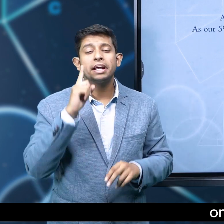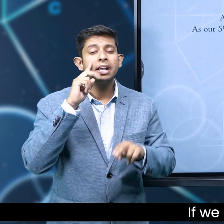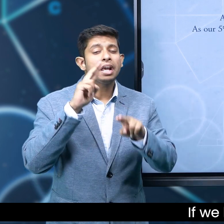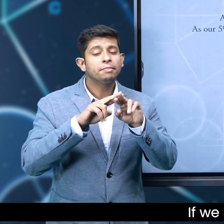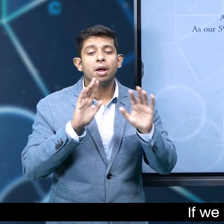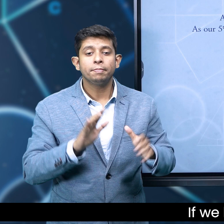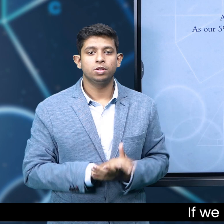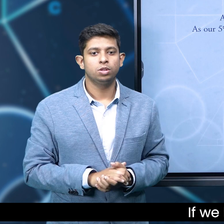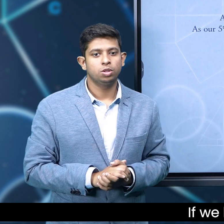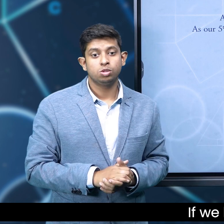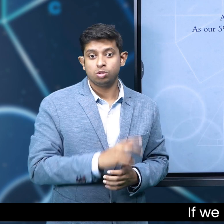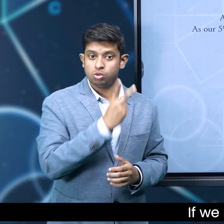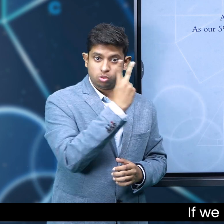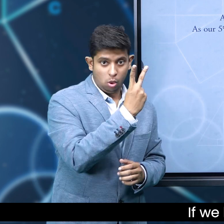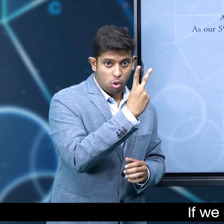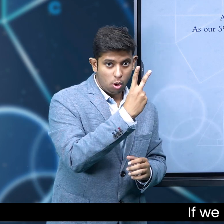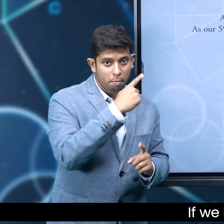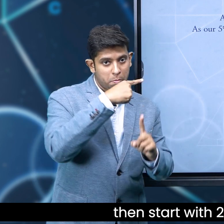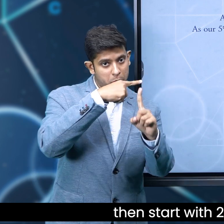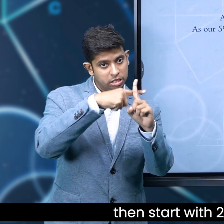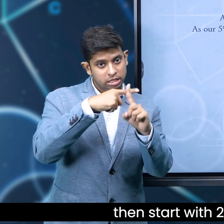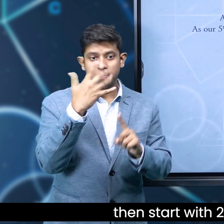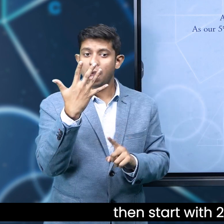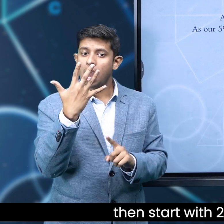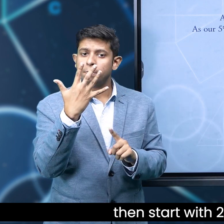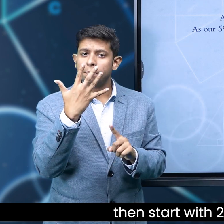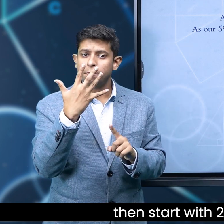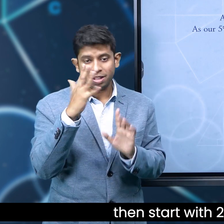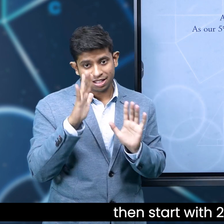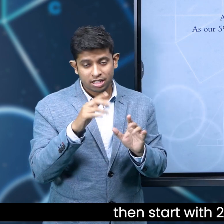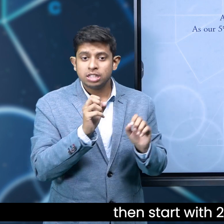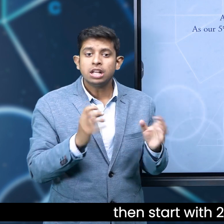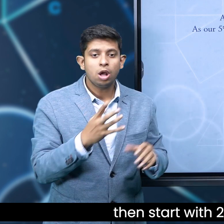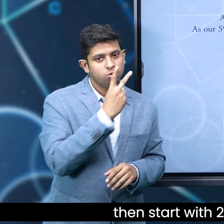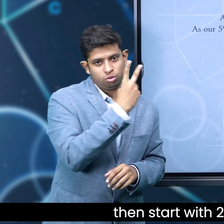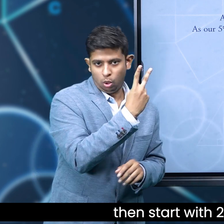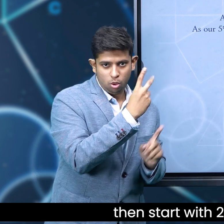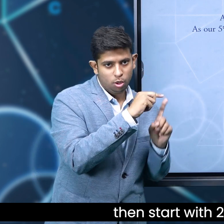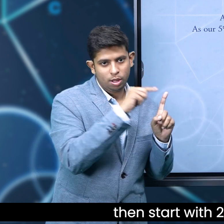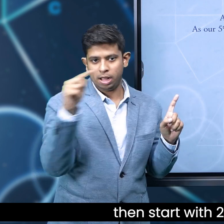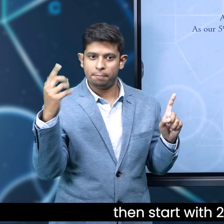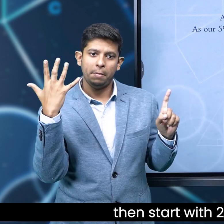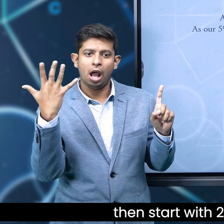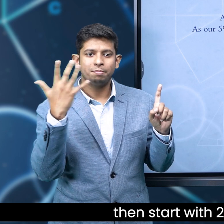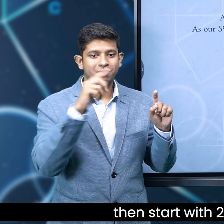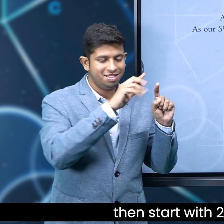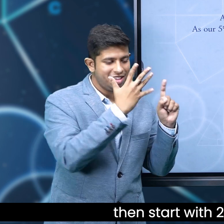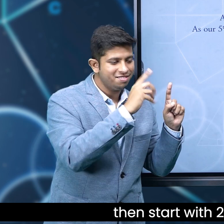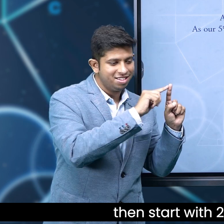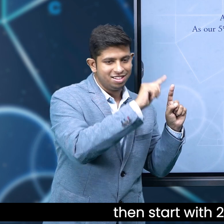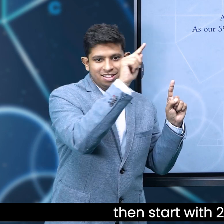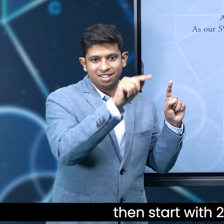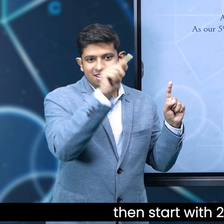If we have to add 2 and 5, then start with 2 and make 5 jumps to the right.